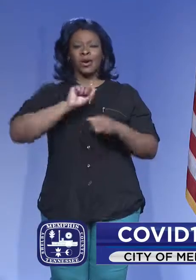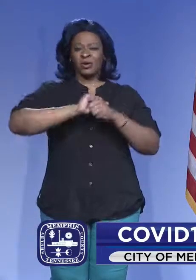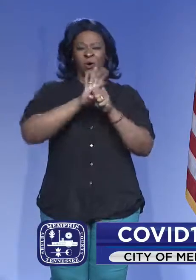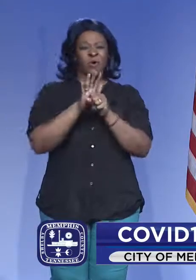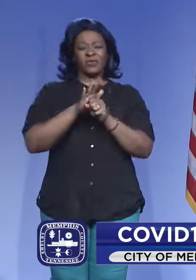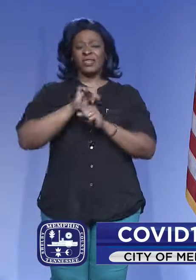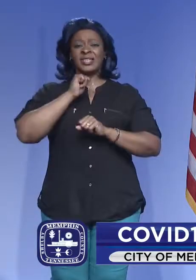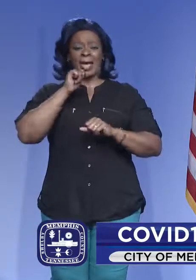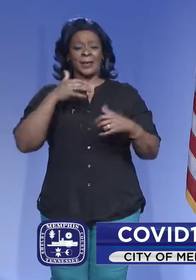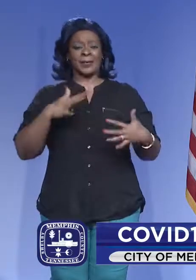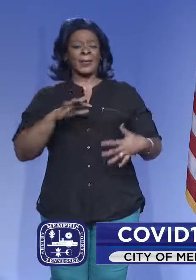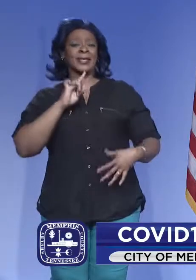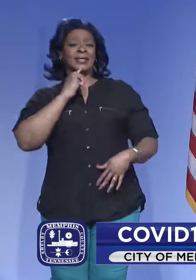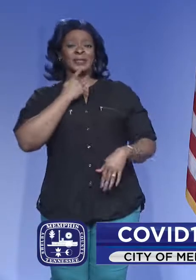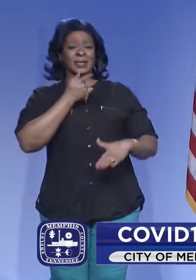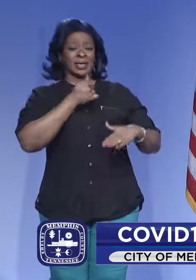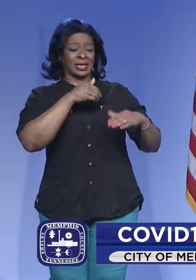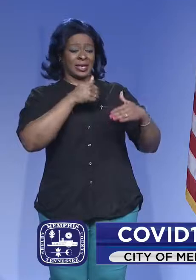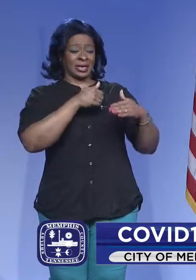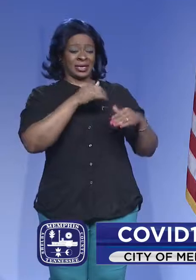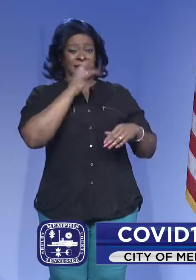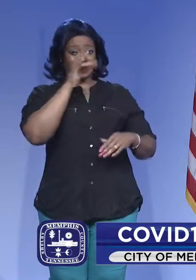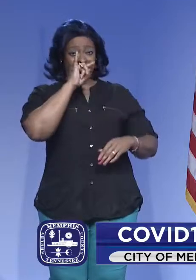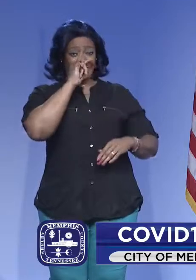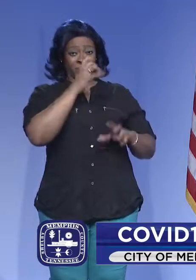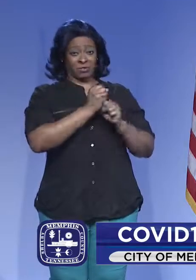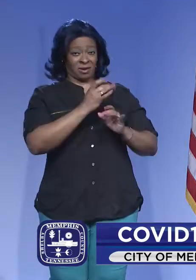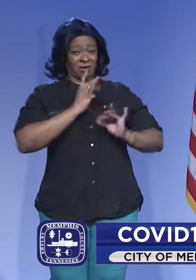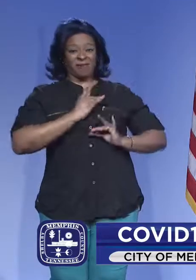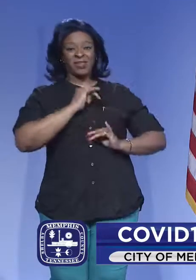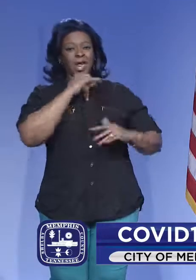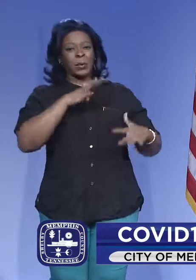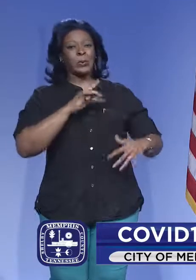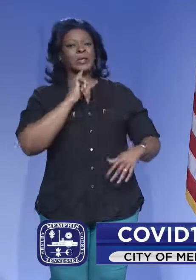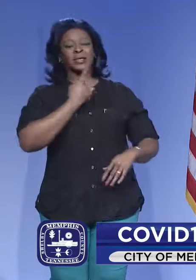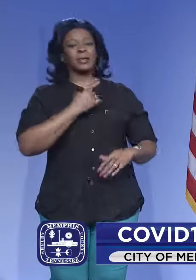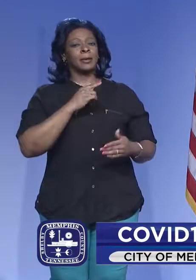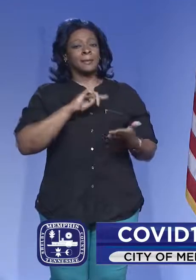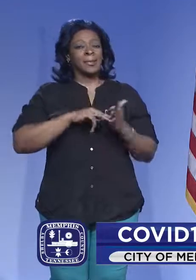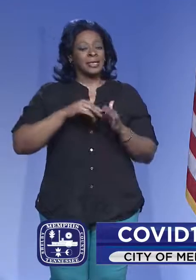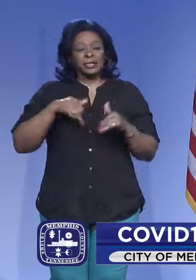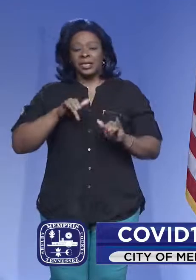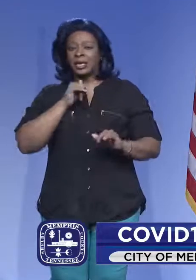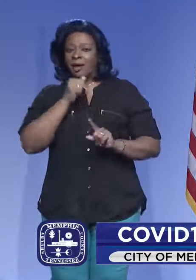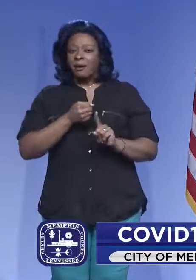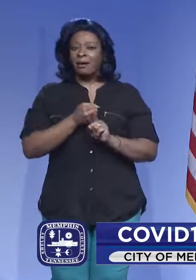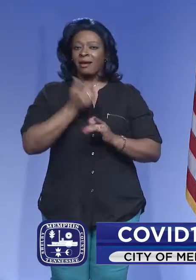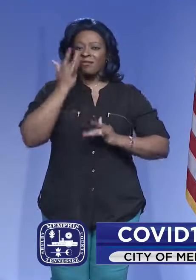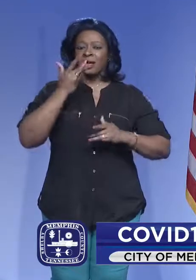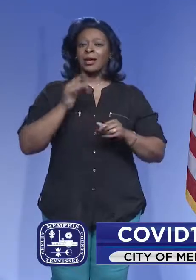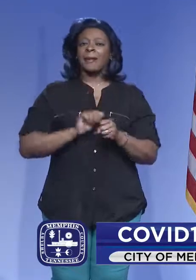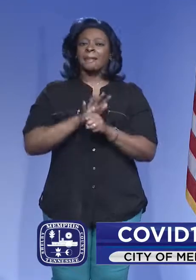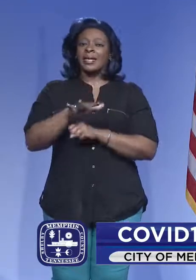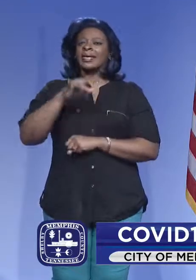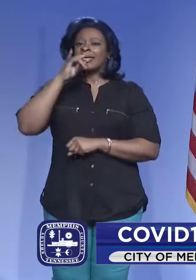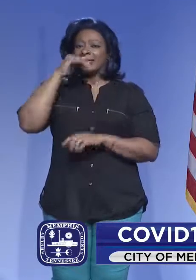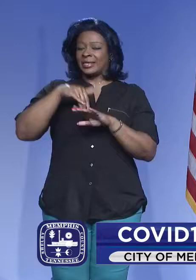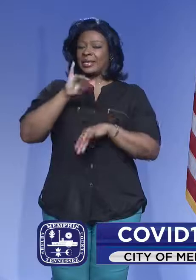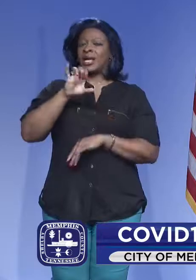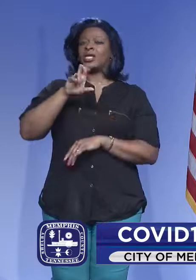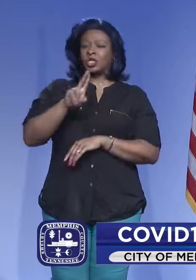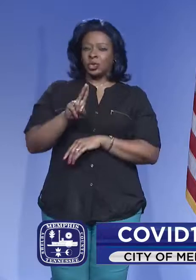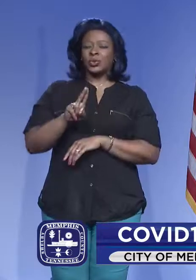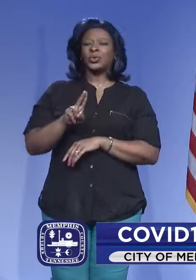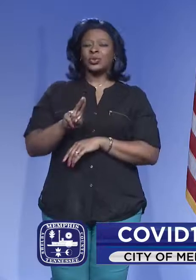not as serious in kids as it is in adults, but that doesn't mean there's no disease. We have seen plenty of kids in the intensive care